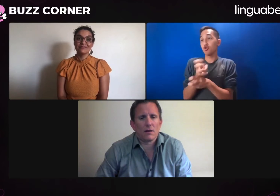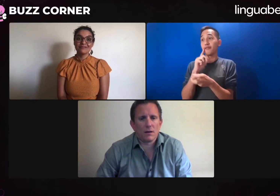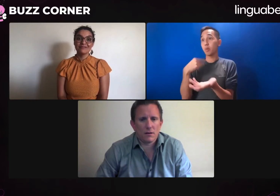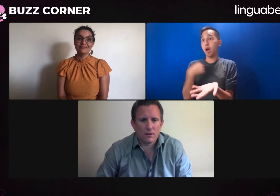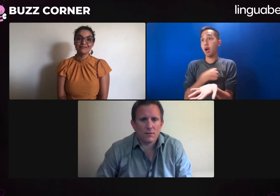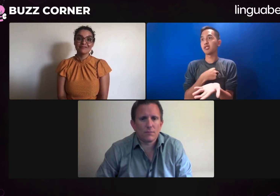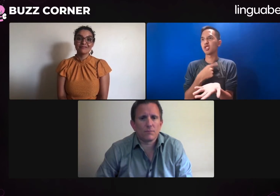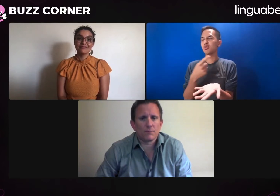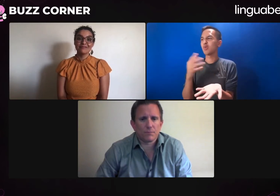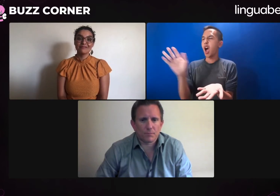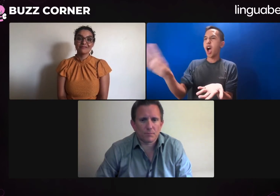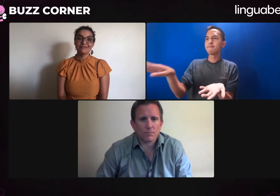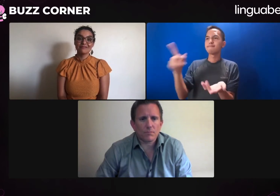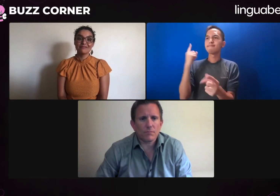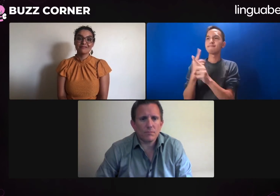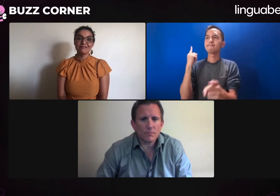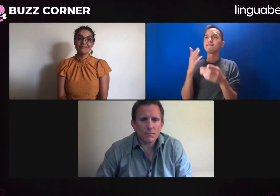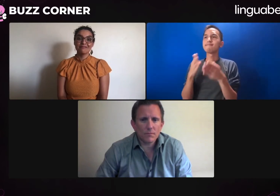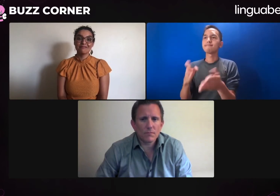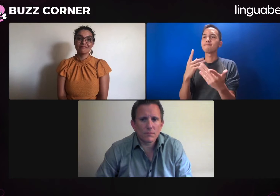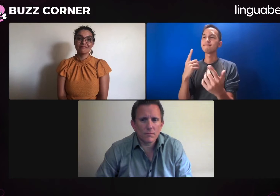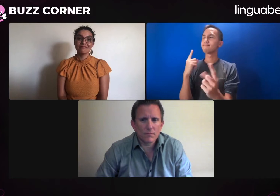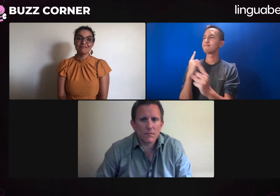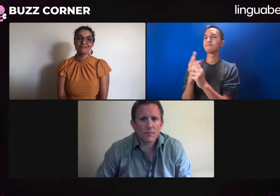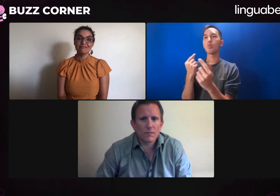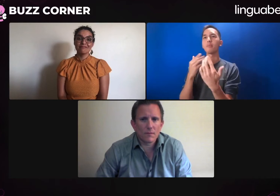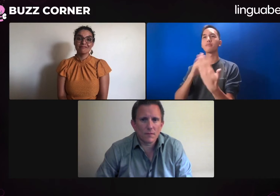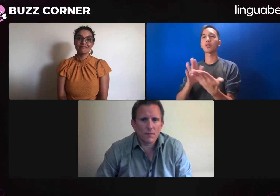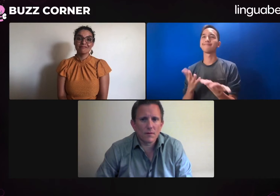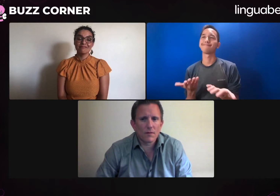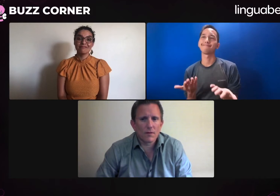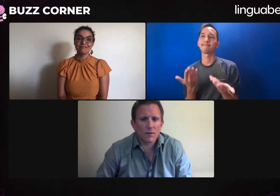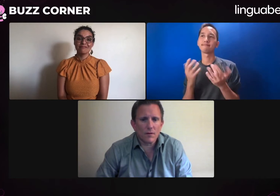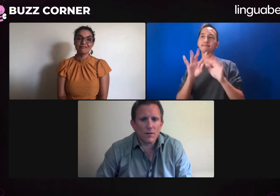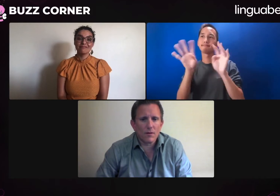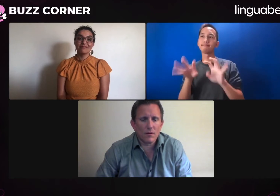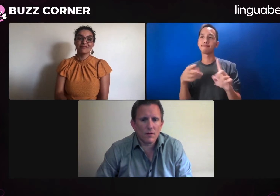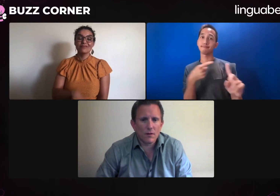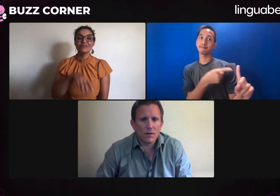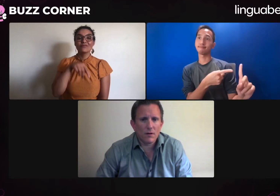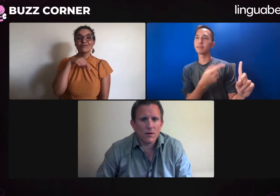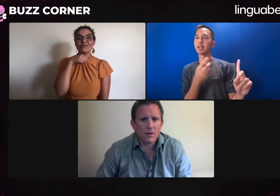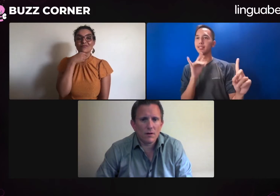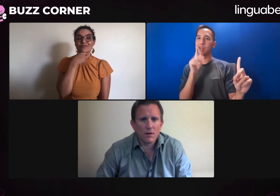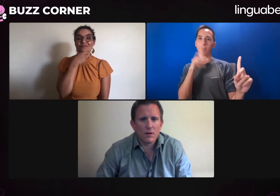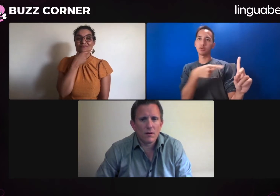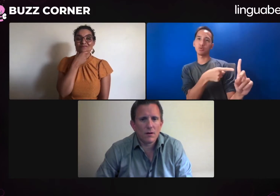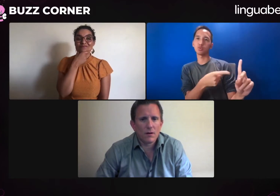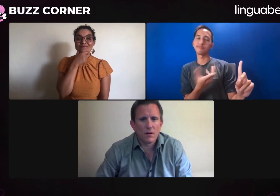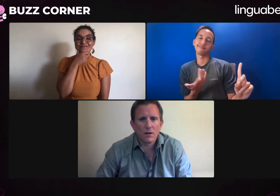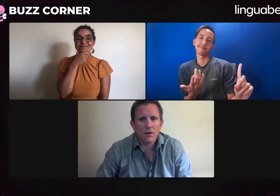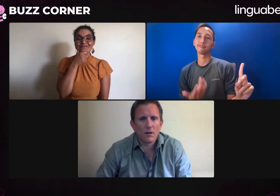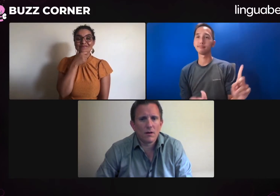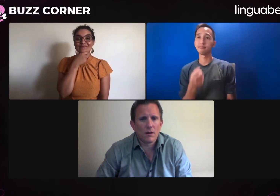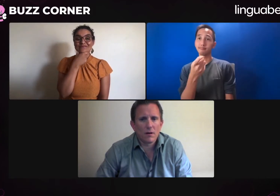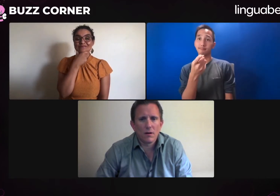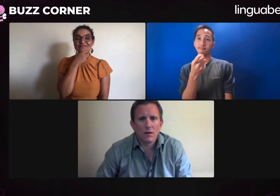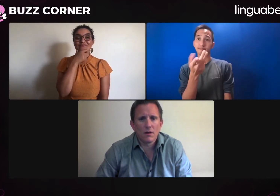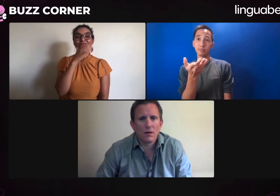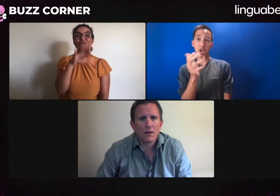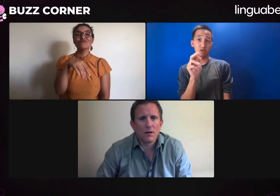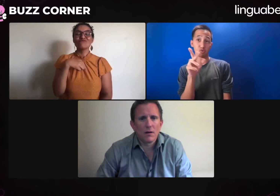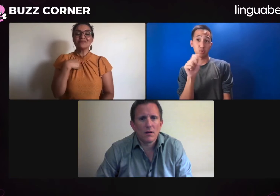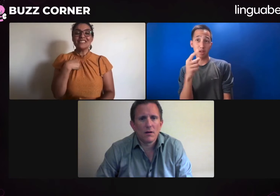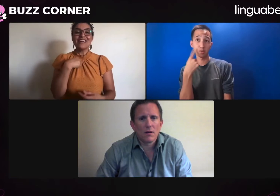is not true, and trying to gaslight the situation. And it's not right for us to do that. But what is the best approach? That's the